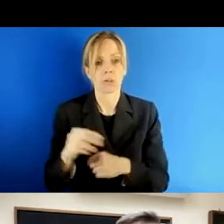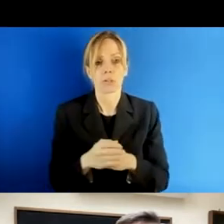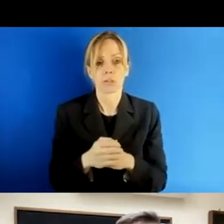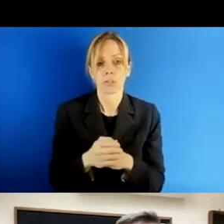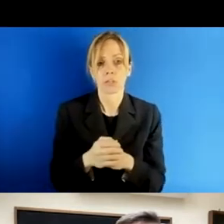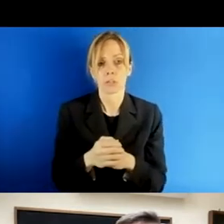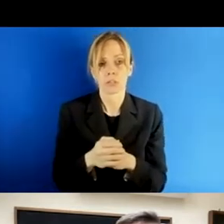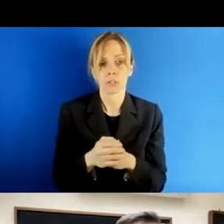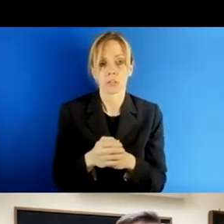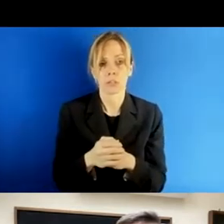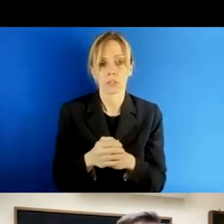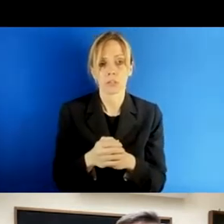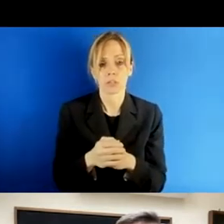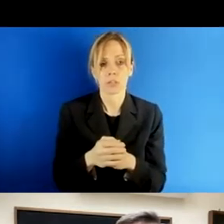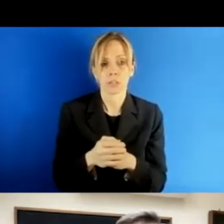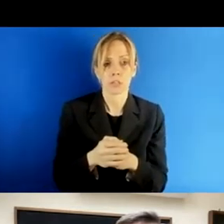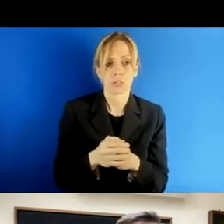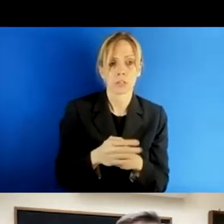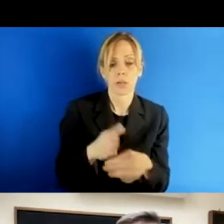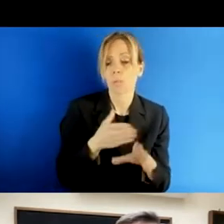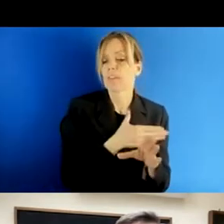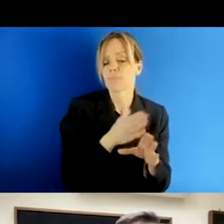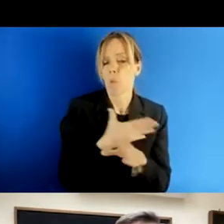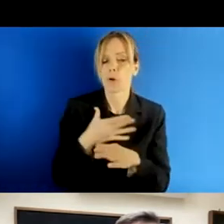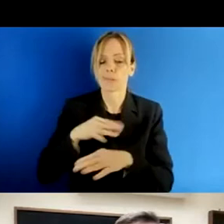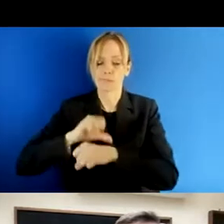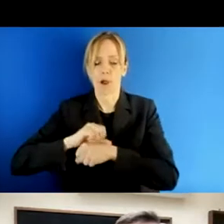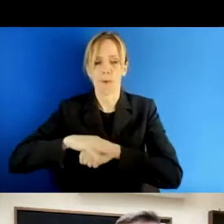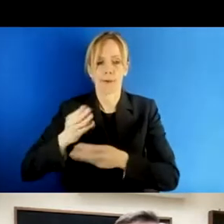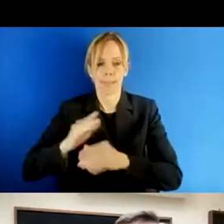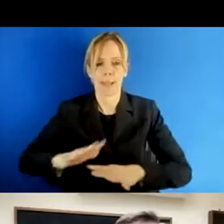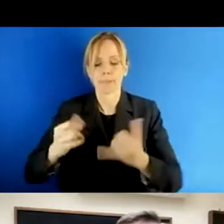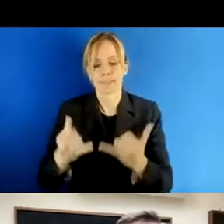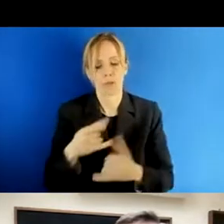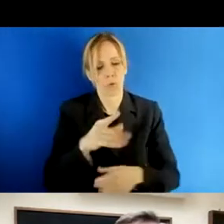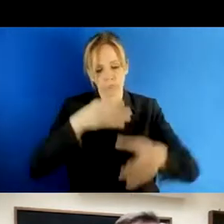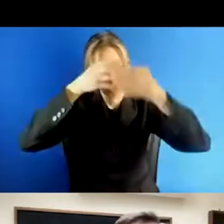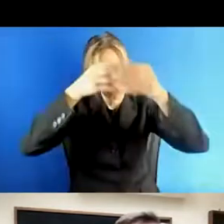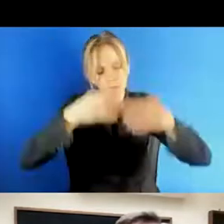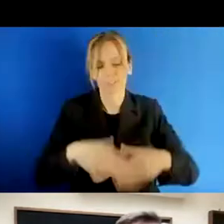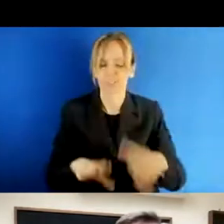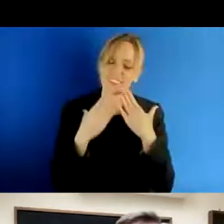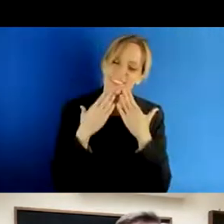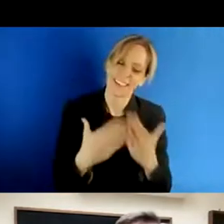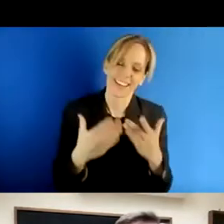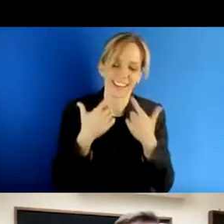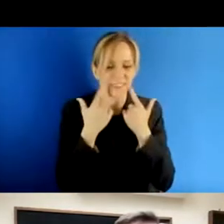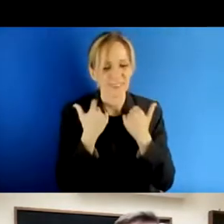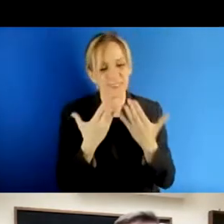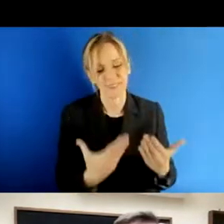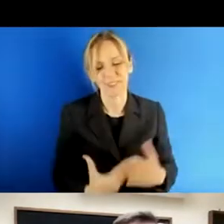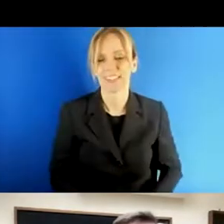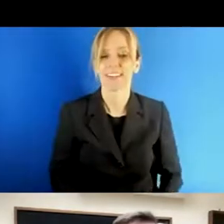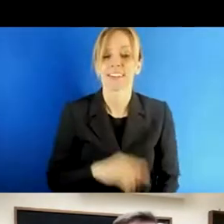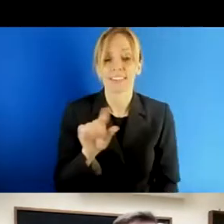before his current iteration on campus. So he knows of what he speaks. Thank you very much. I'm going to go next